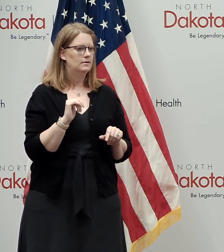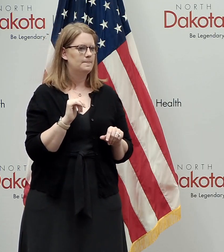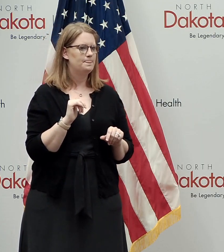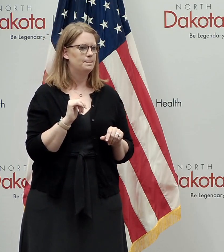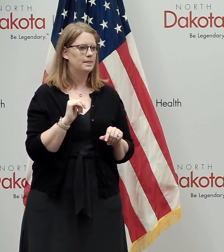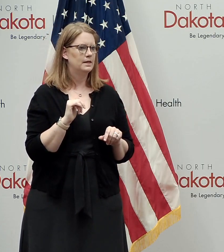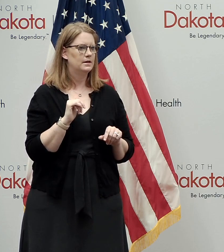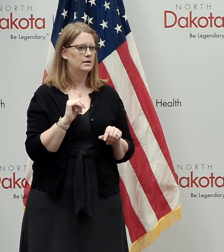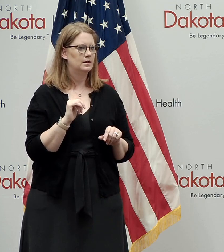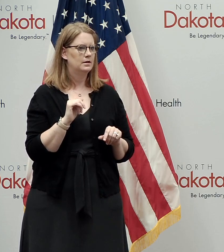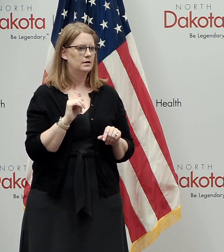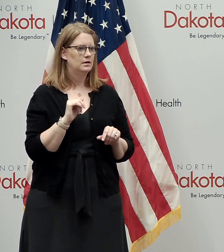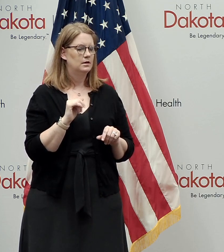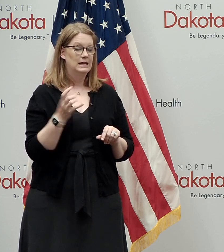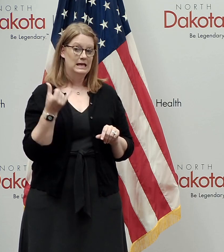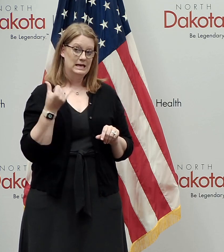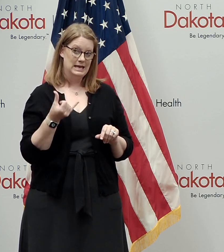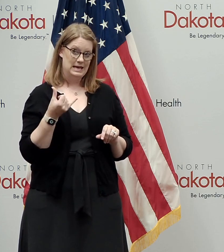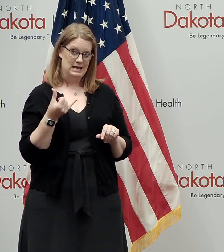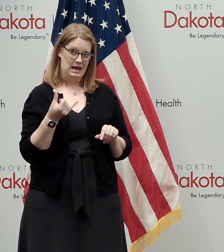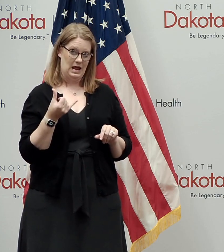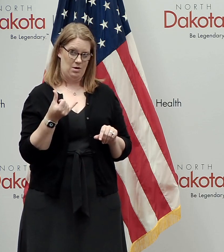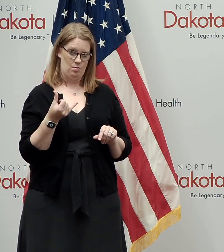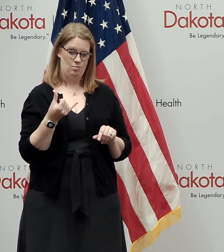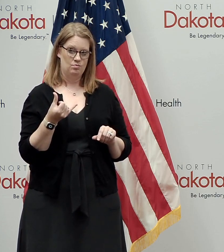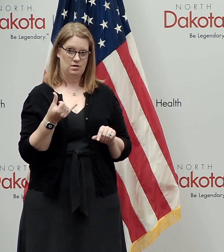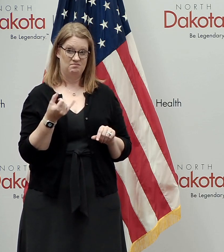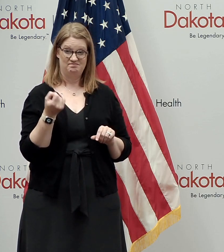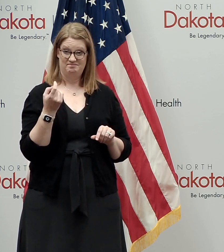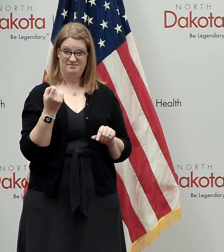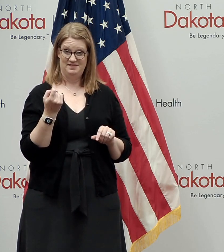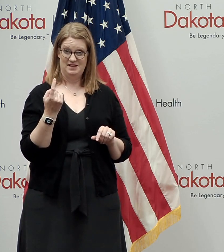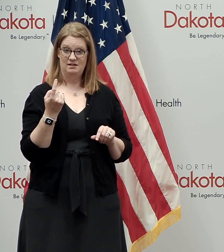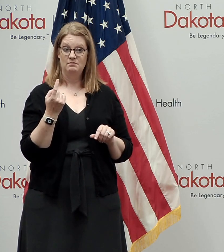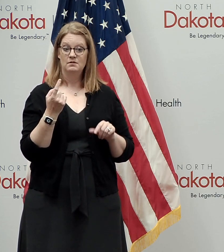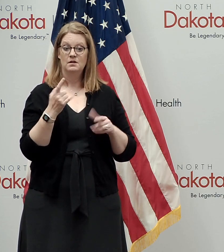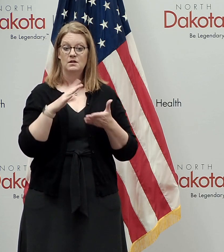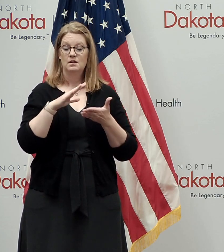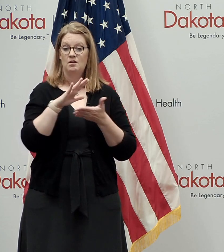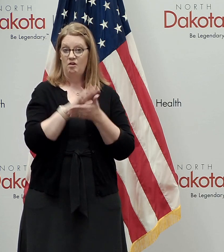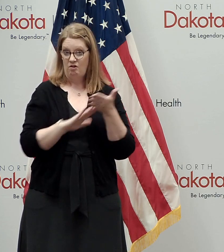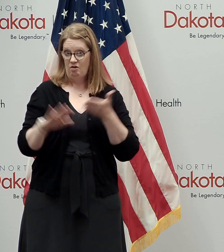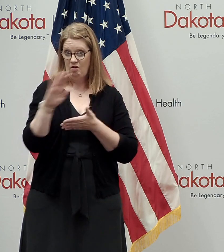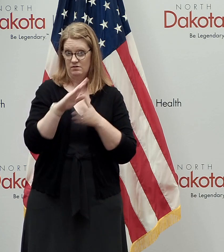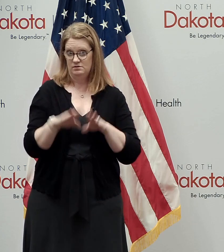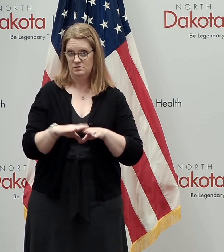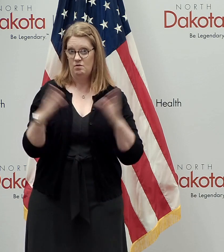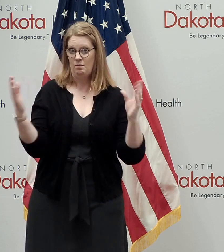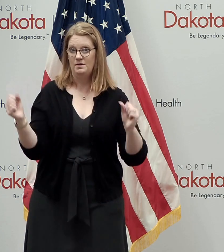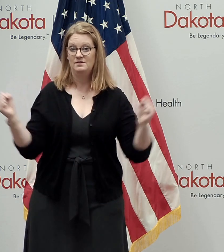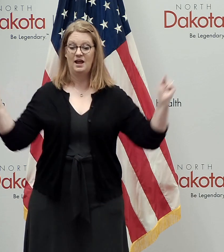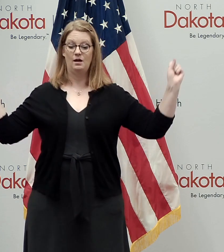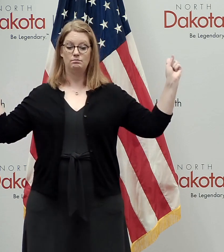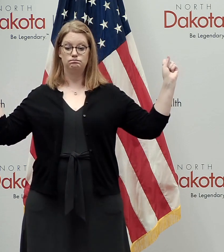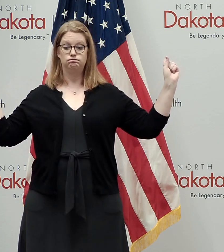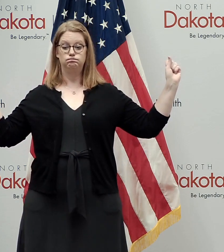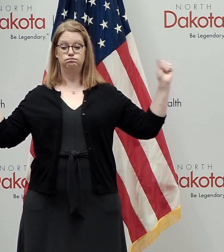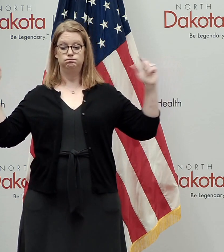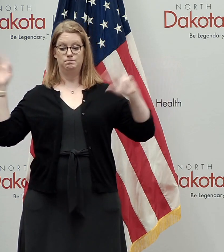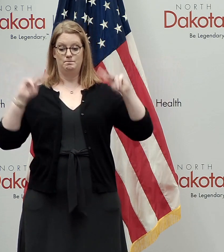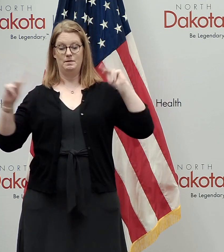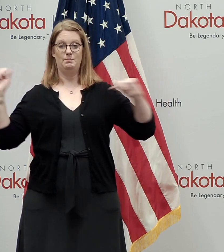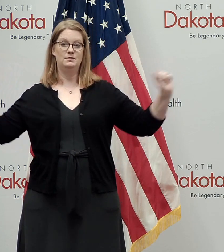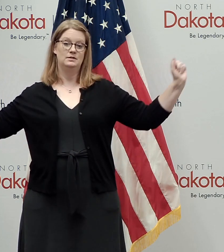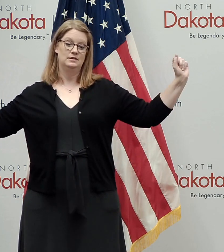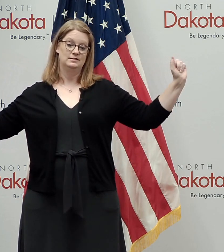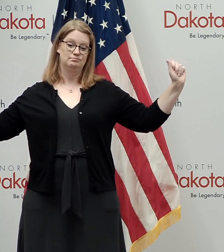What we basically have is a surge of people coming, and you know, as a former military guy, there's